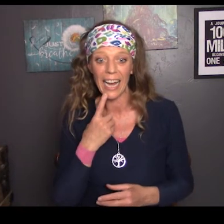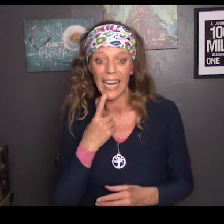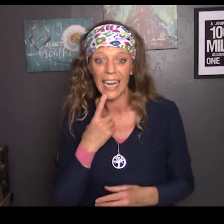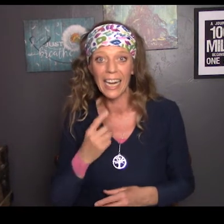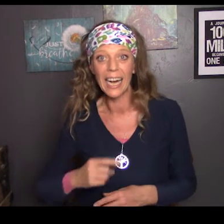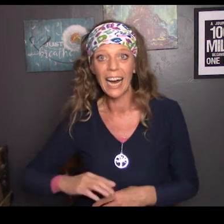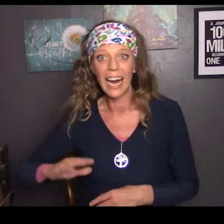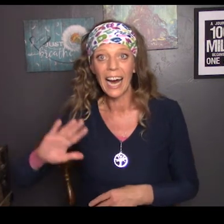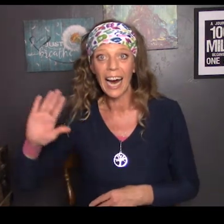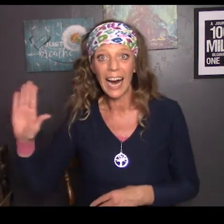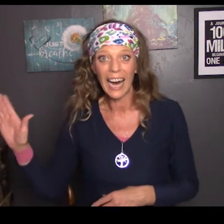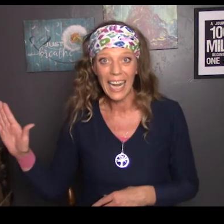say, hi,